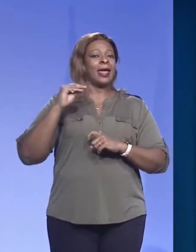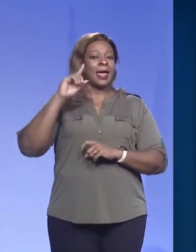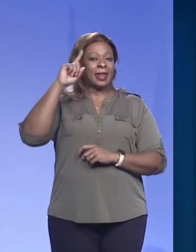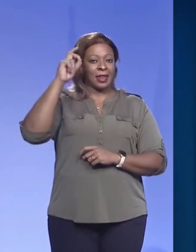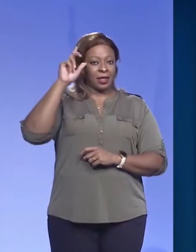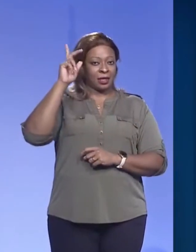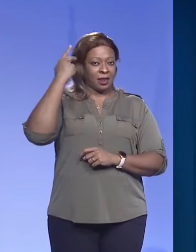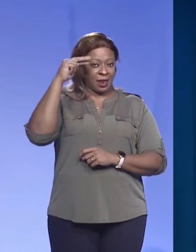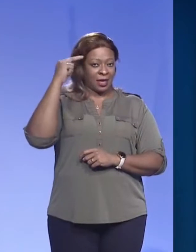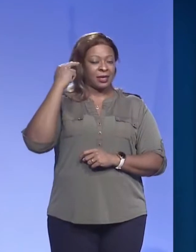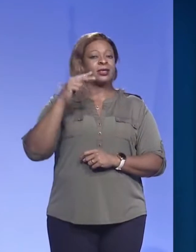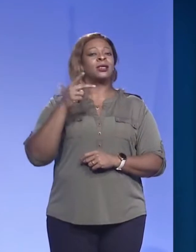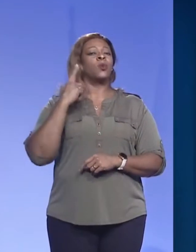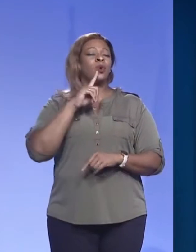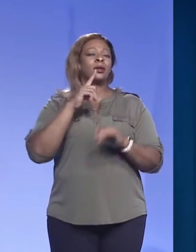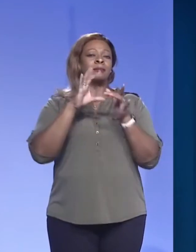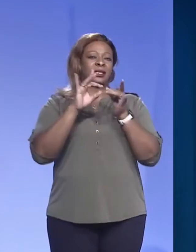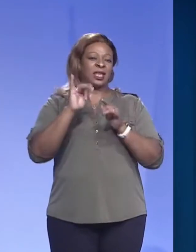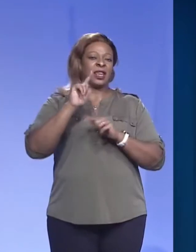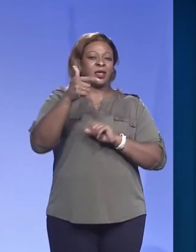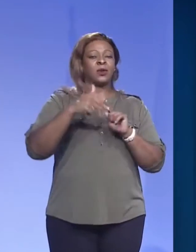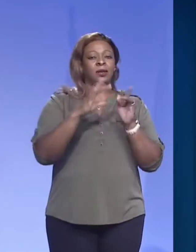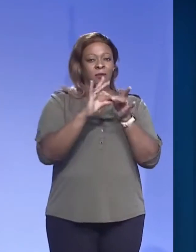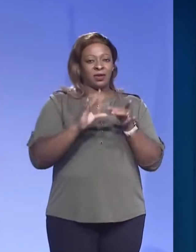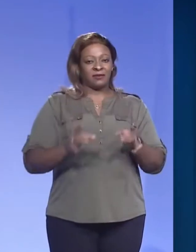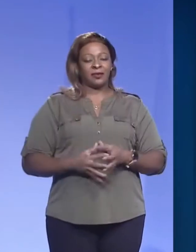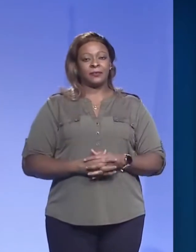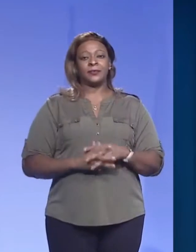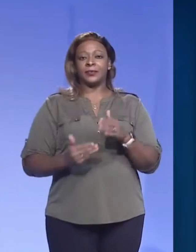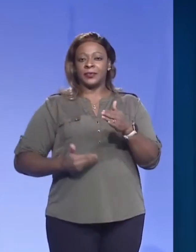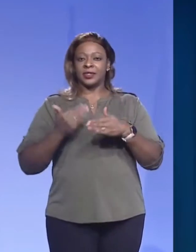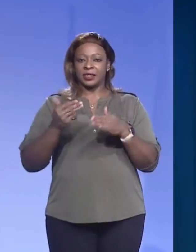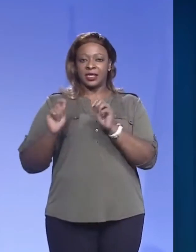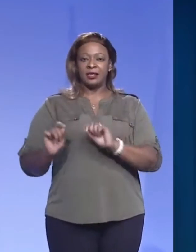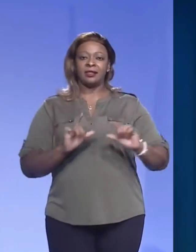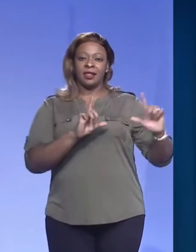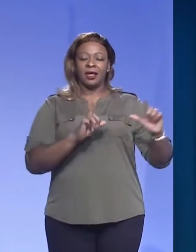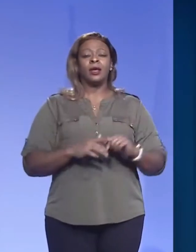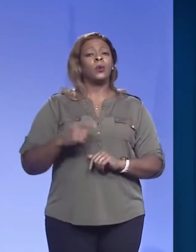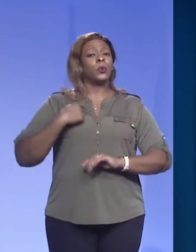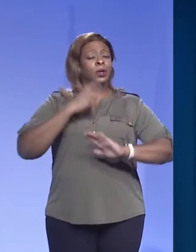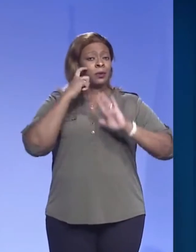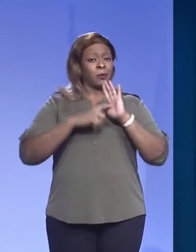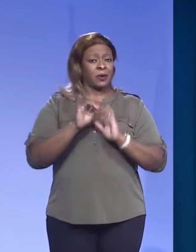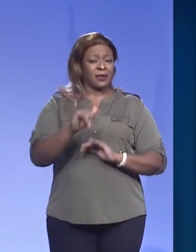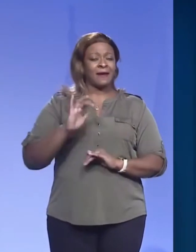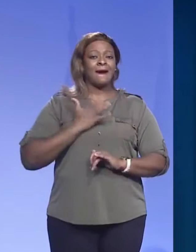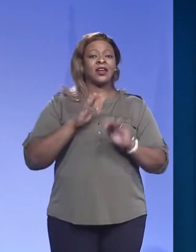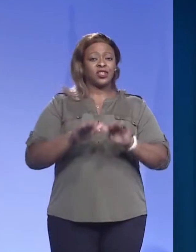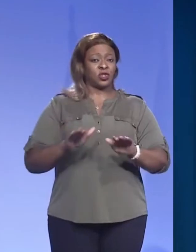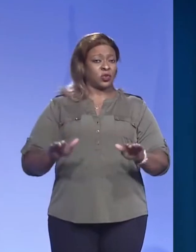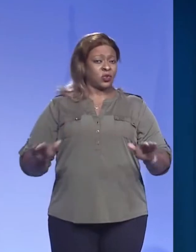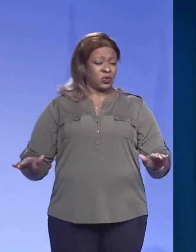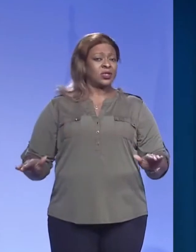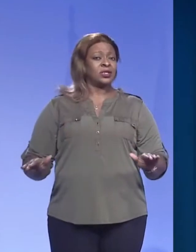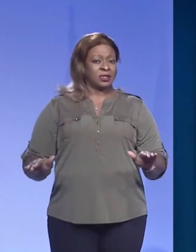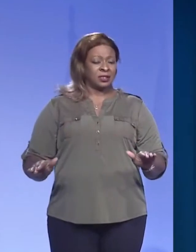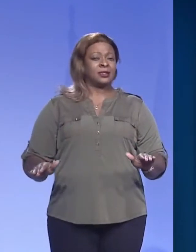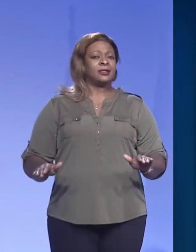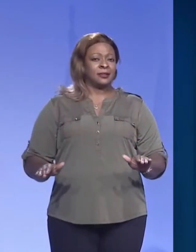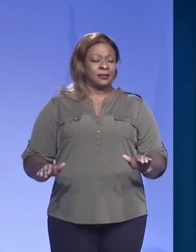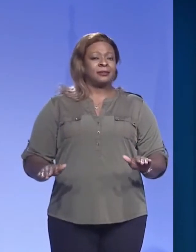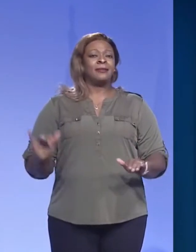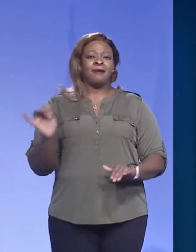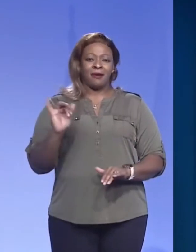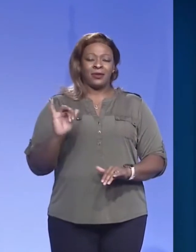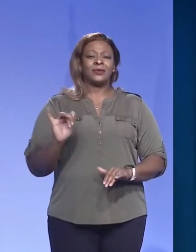later in the briefing. In the next slide, please. We see that our children are